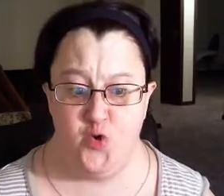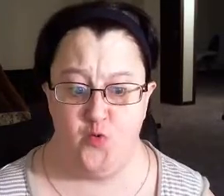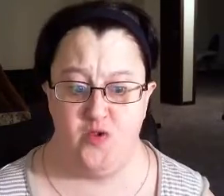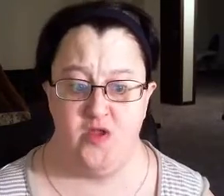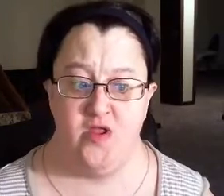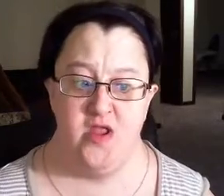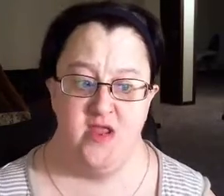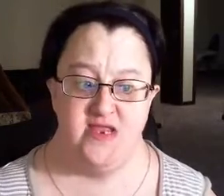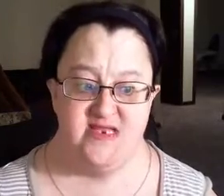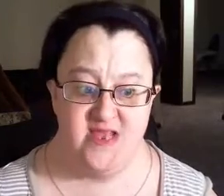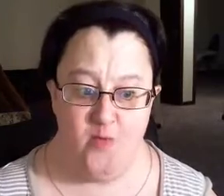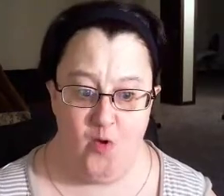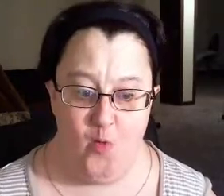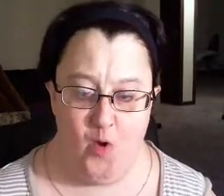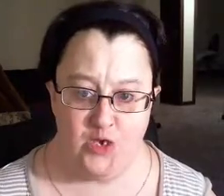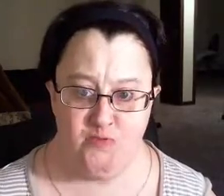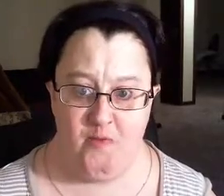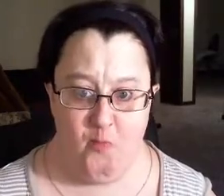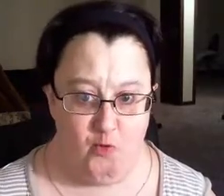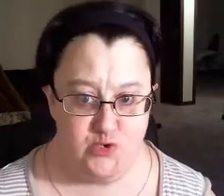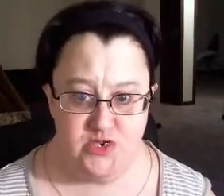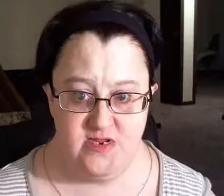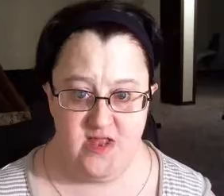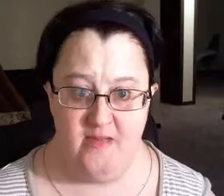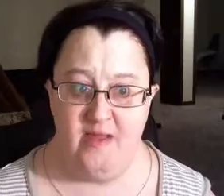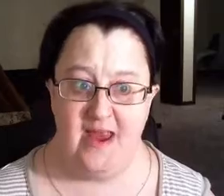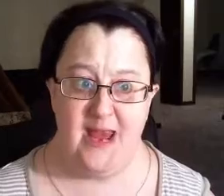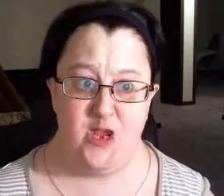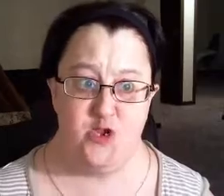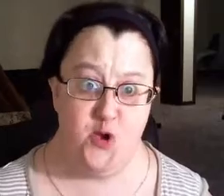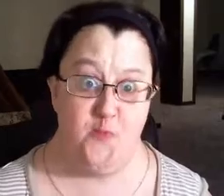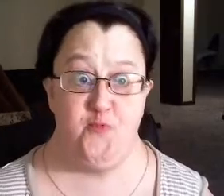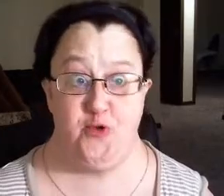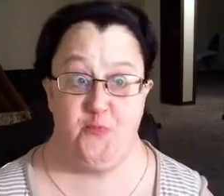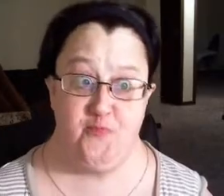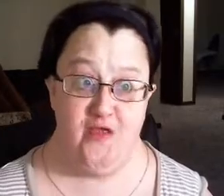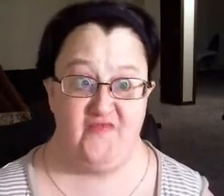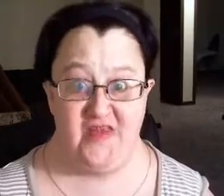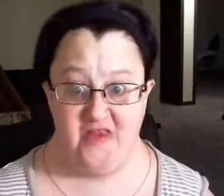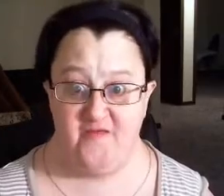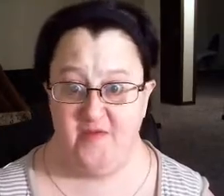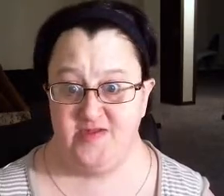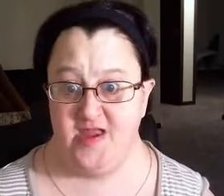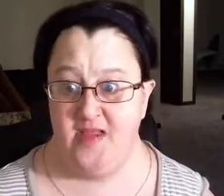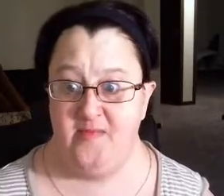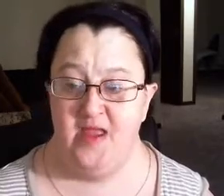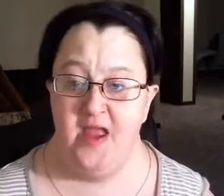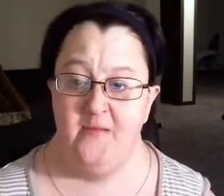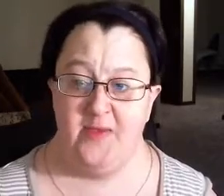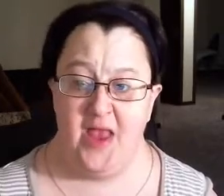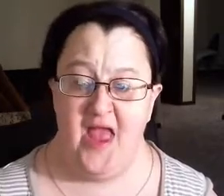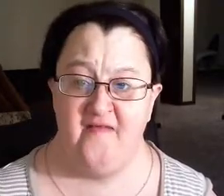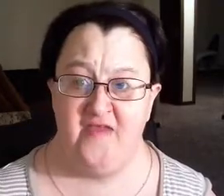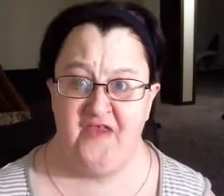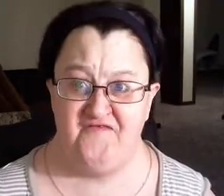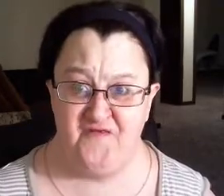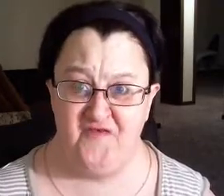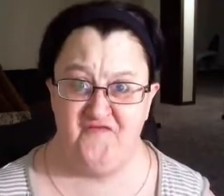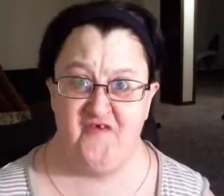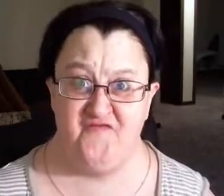somewhat watch my portions i'm not getting super duper healthy stuff all the time but i'll have a fruit a